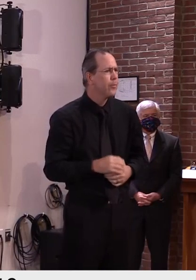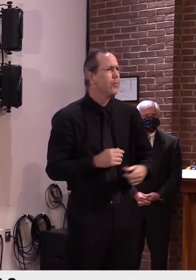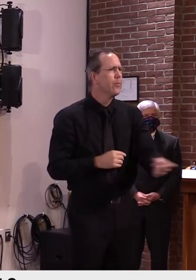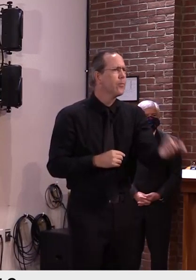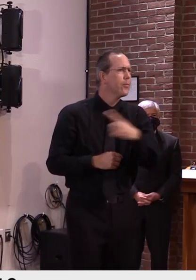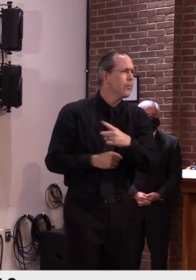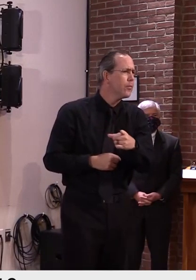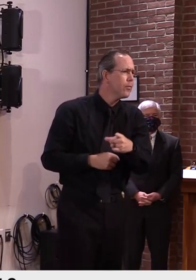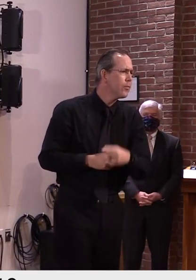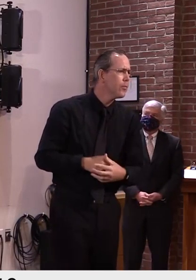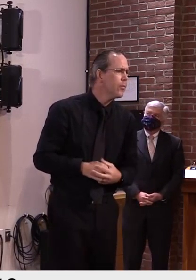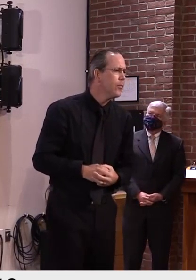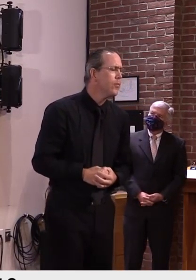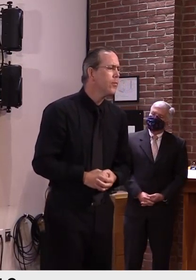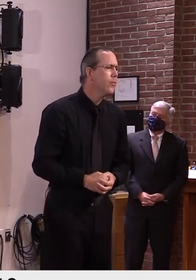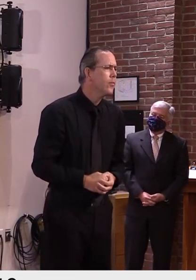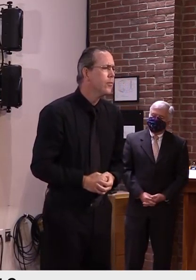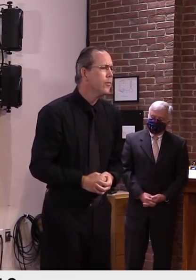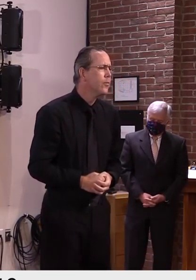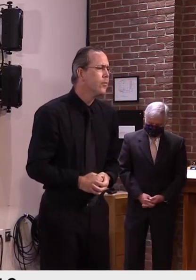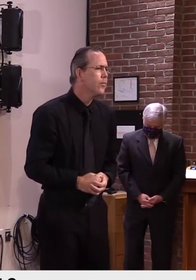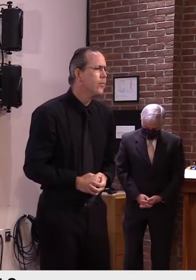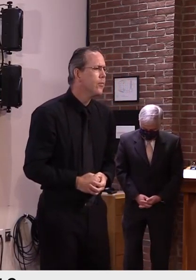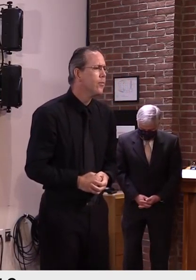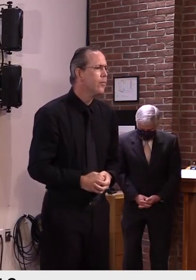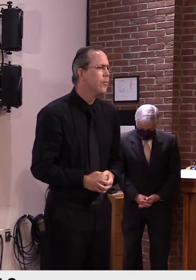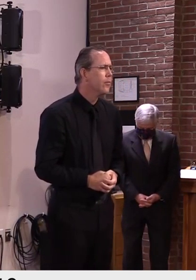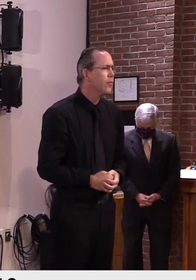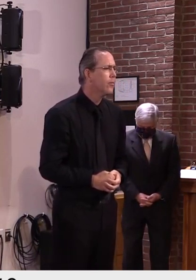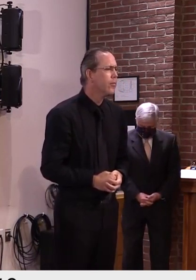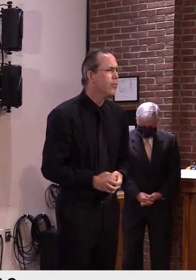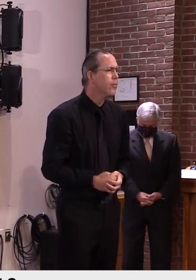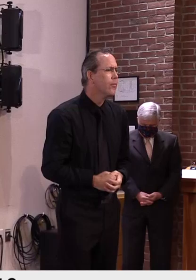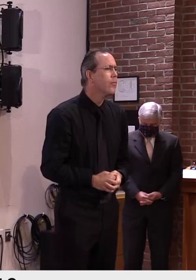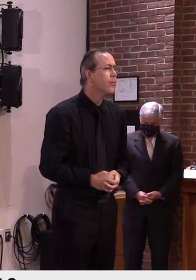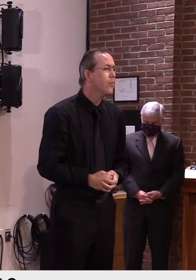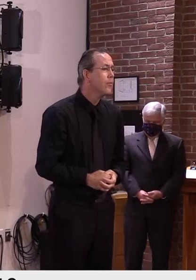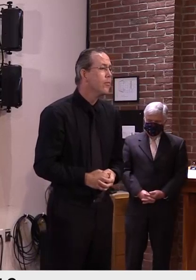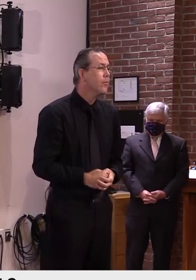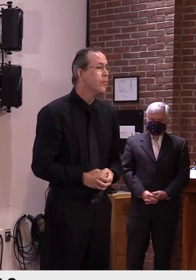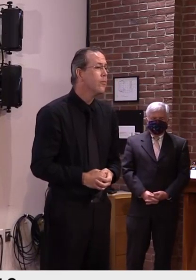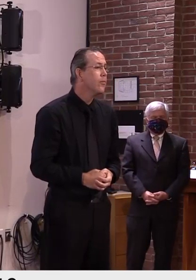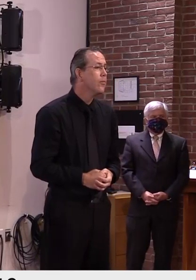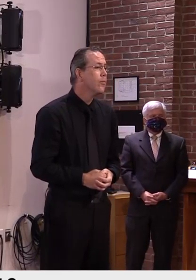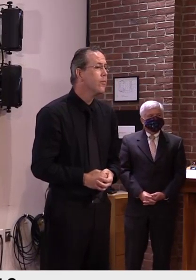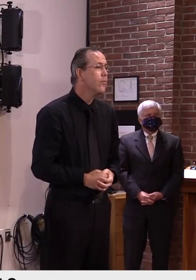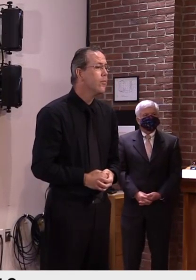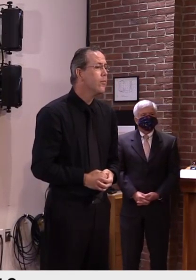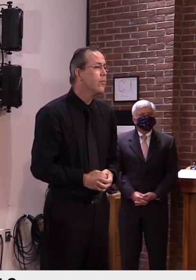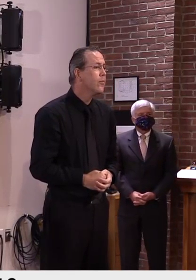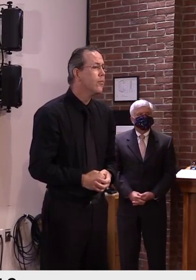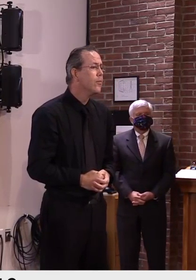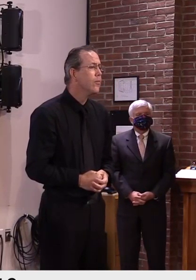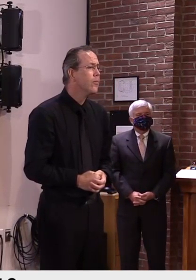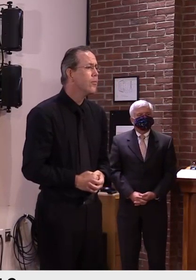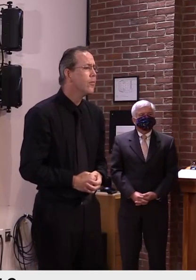bill. I know there's still some concerns from racial justice advocates and also some in the ag